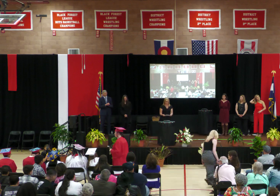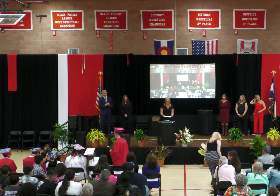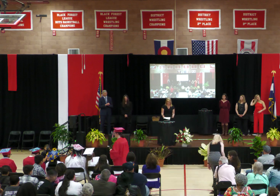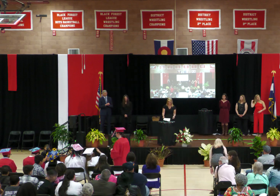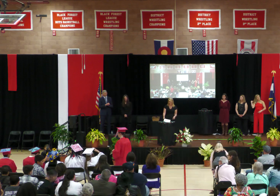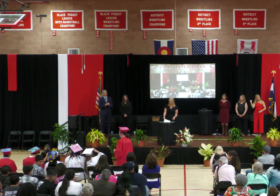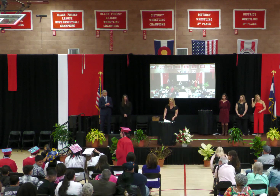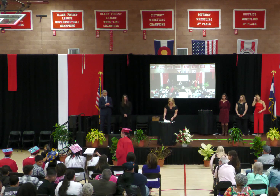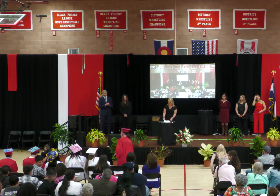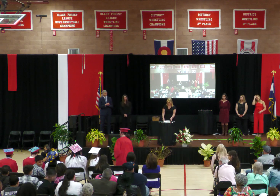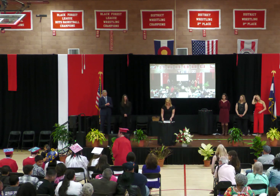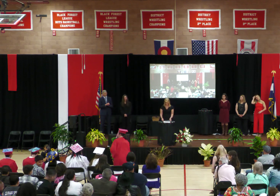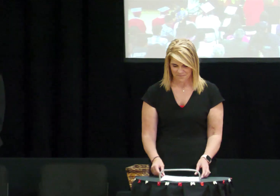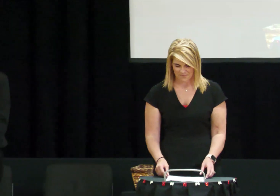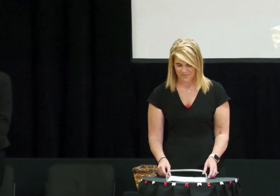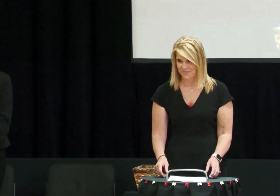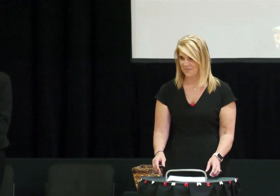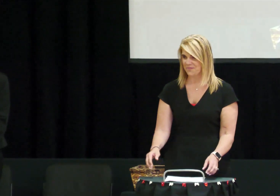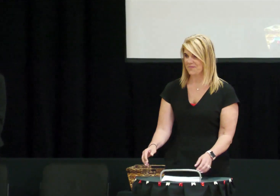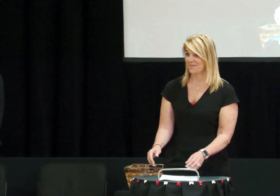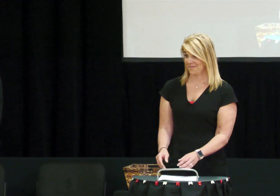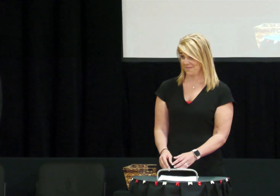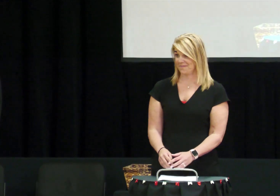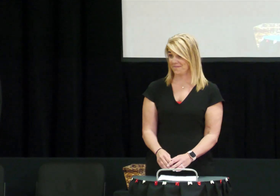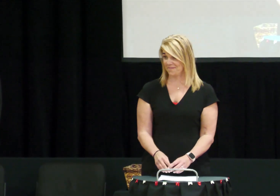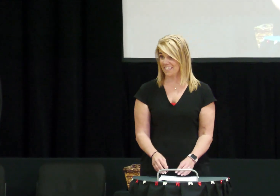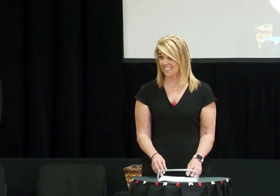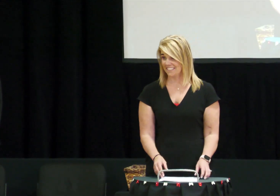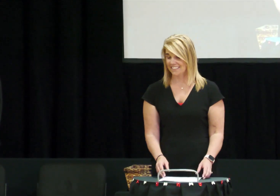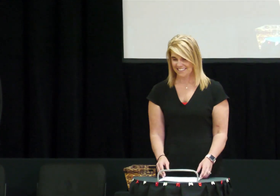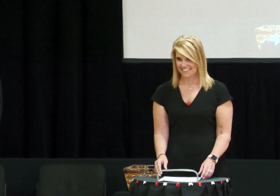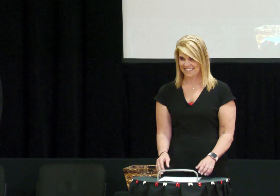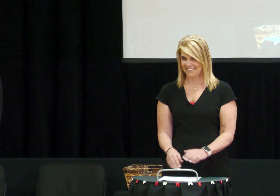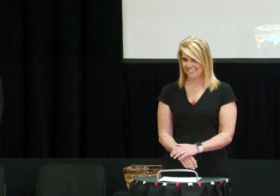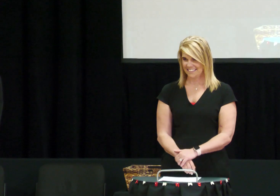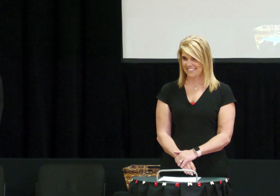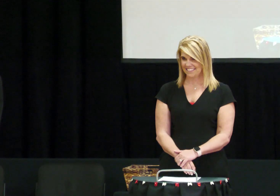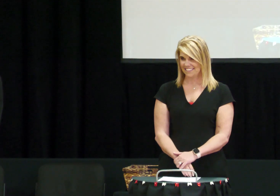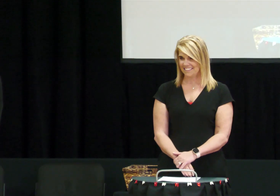Tara Spangler goes back up to the podium at the front of the stage as Skyla takes her seat.